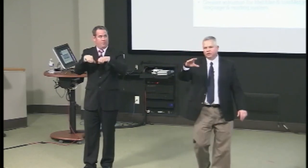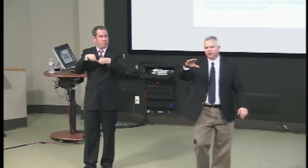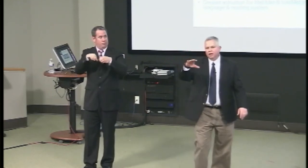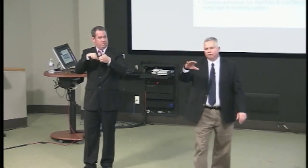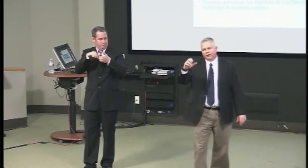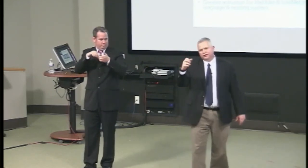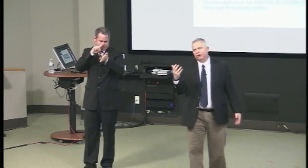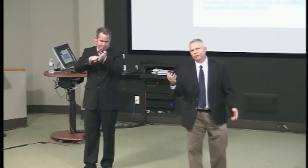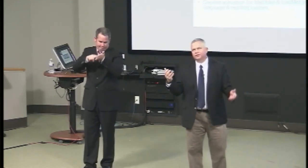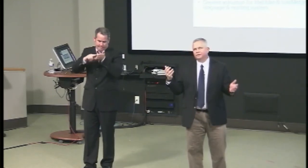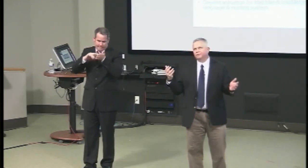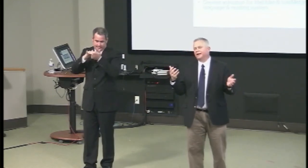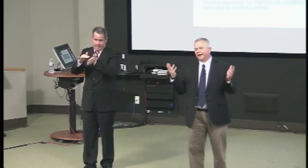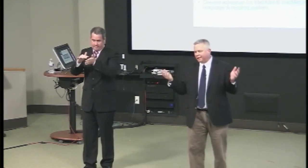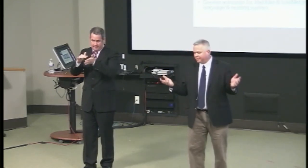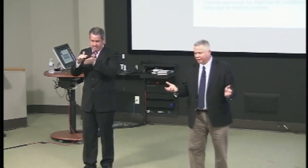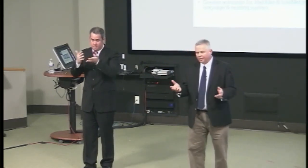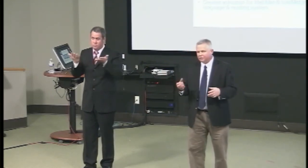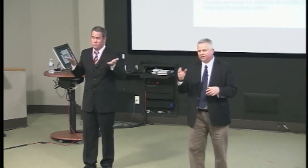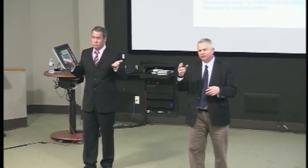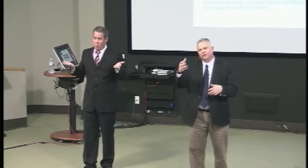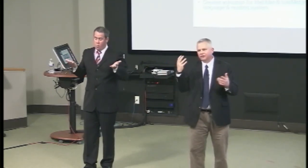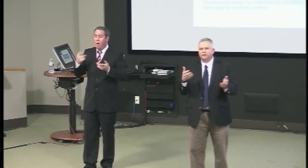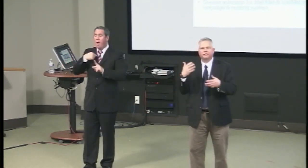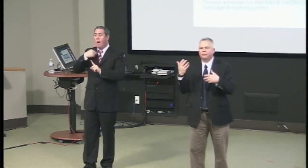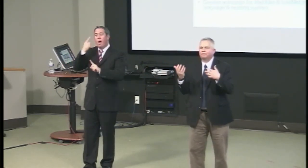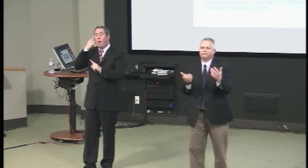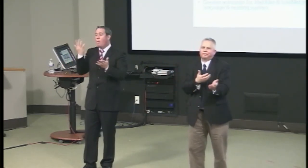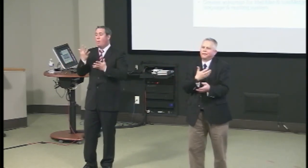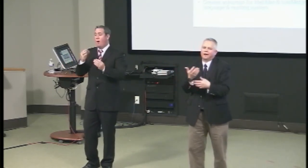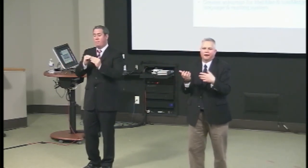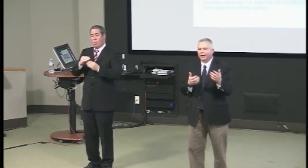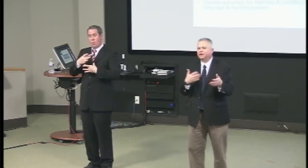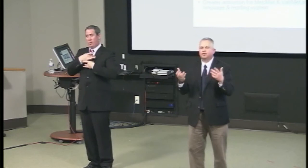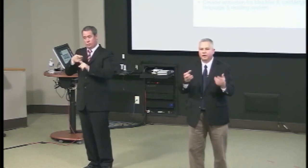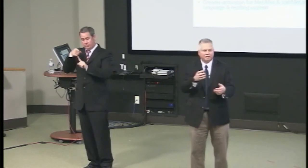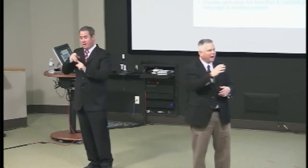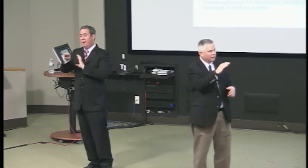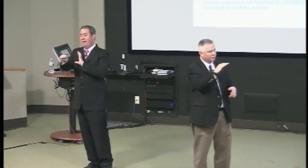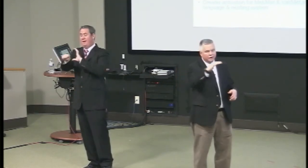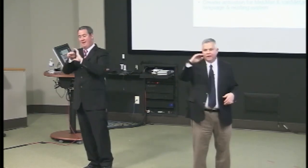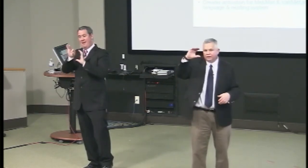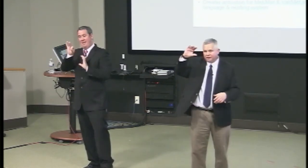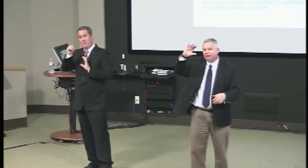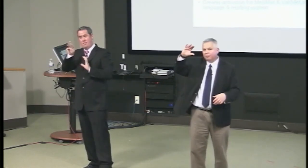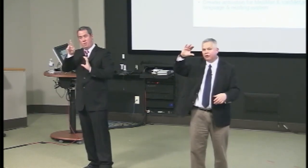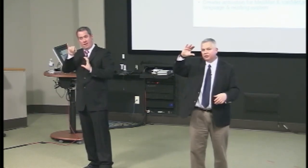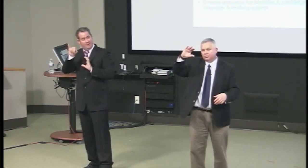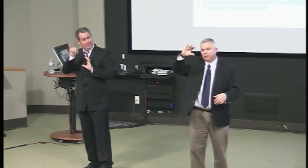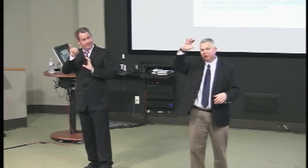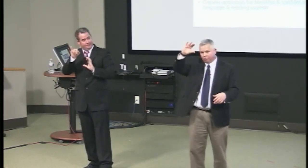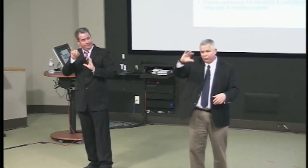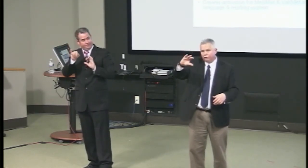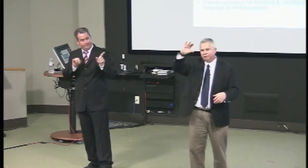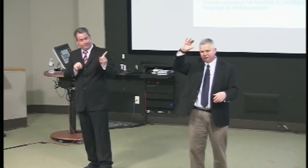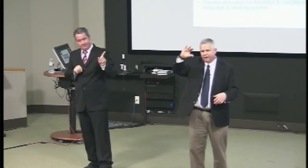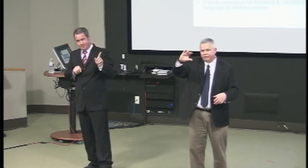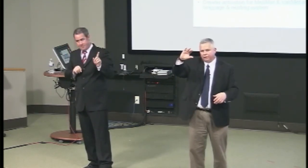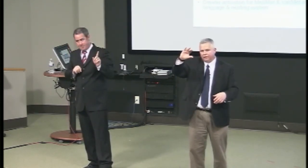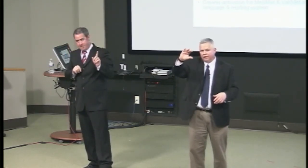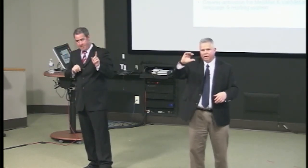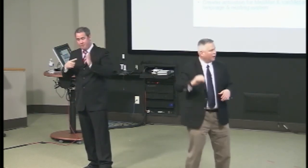fMRI data, which shows, again, just shows a sort of an intuitive pattern. The same regions where good and